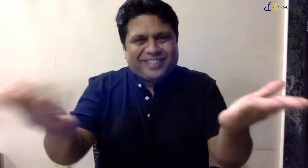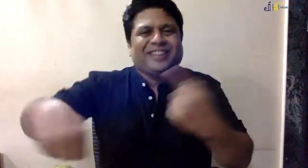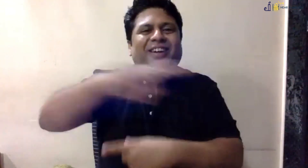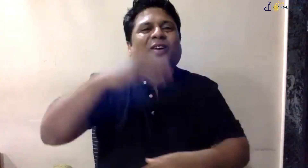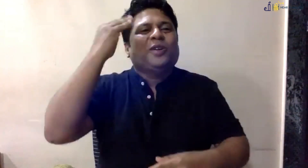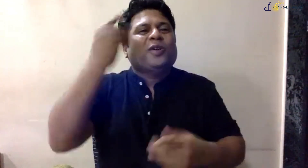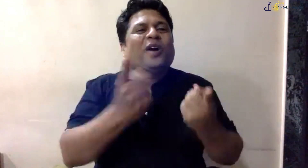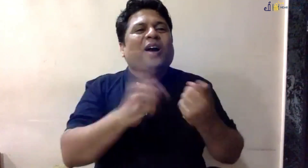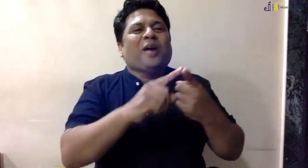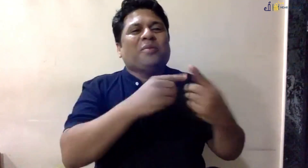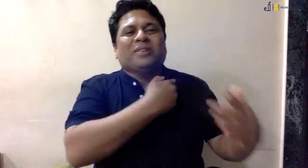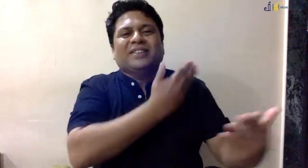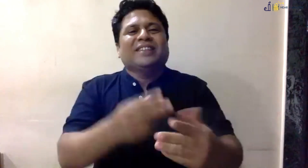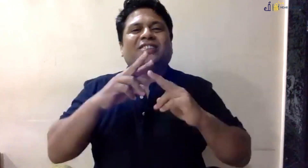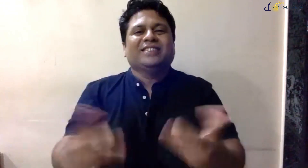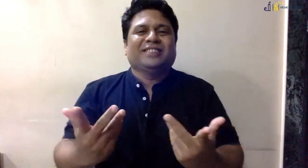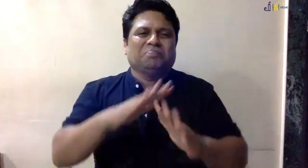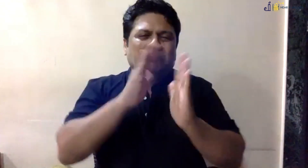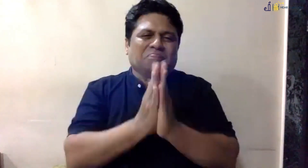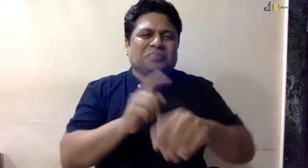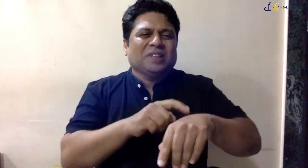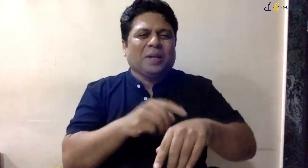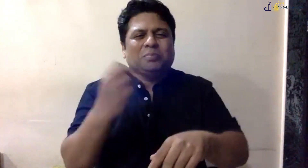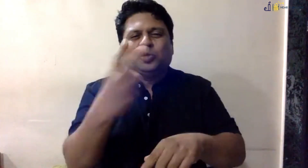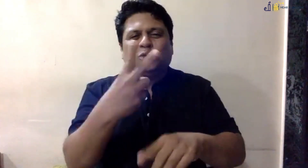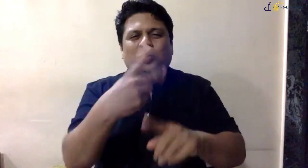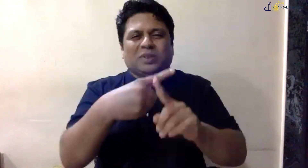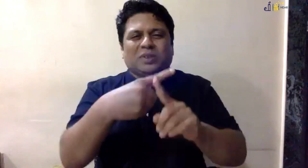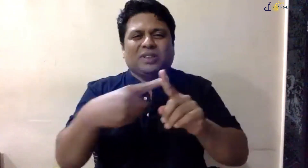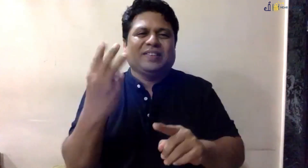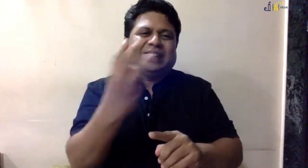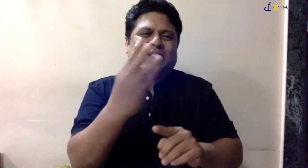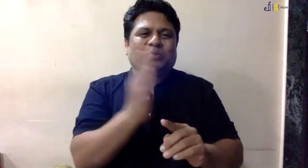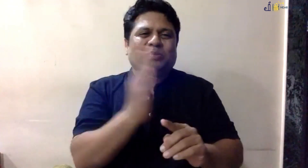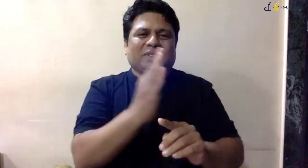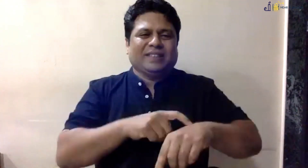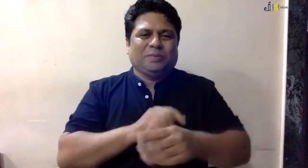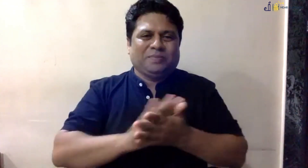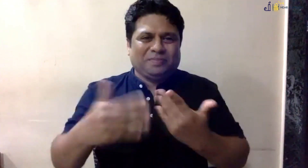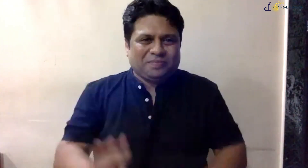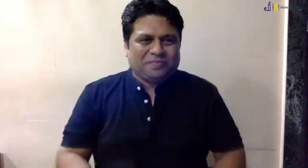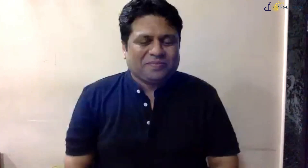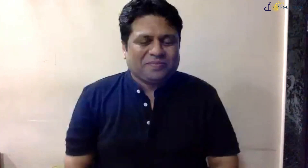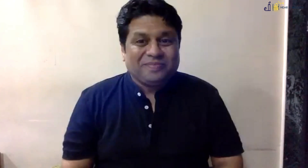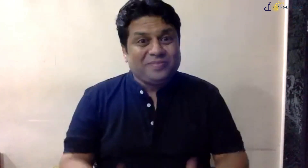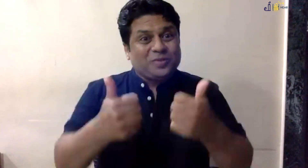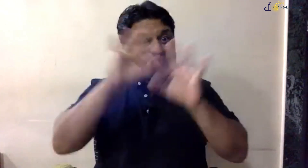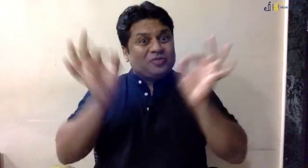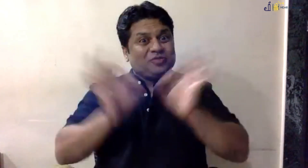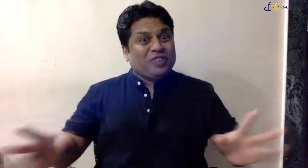it's the right time, I guess, that I can share my experience with you, that what I've been working on, what is the research we've been doing since 2.5,